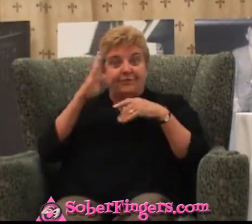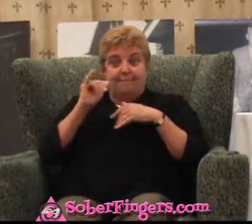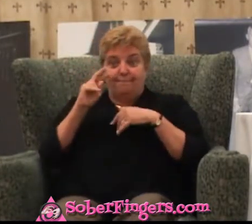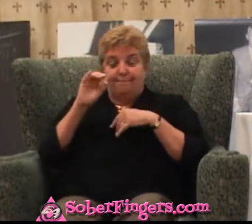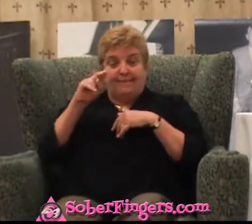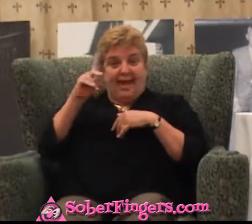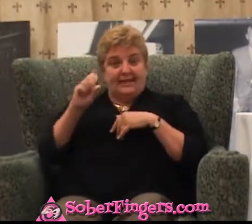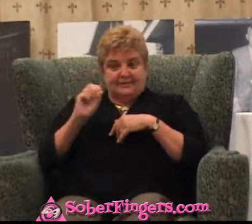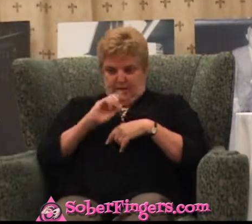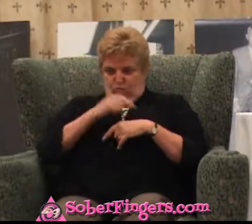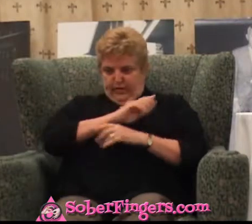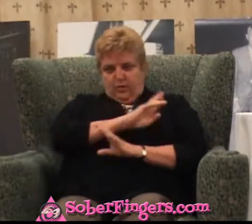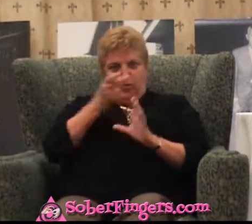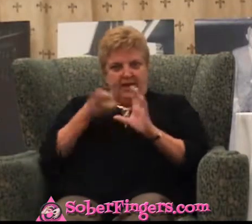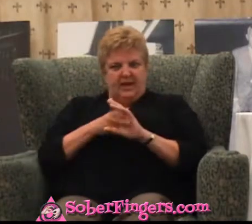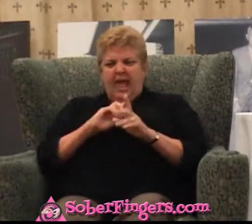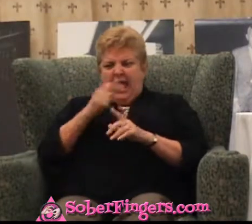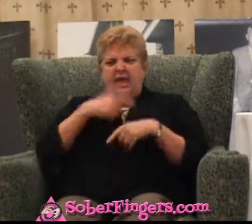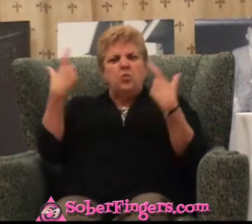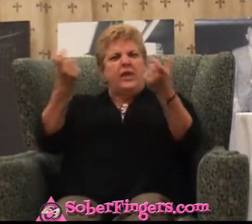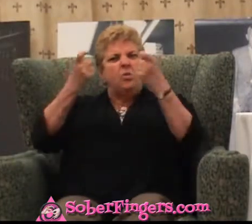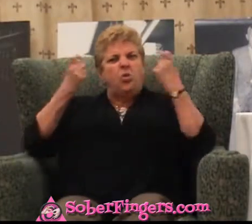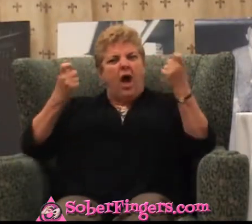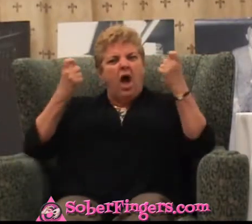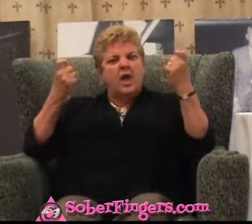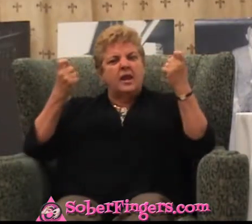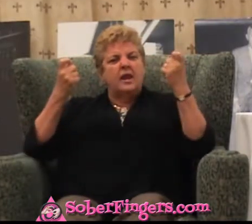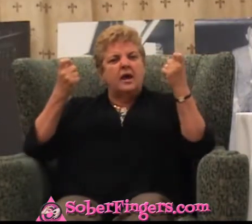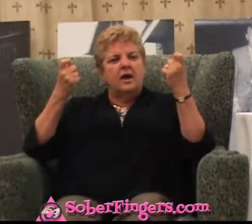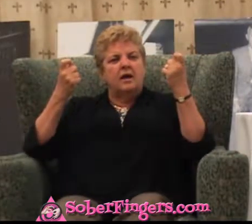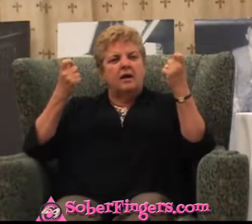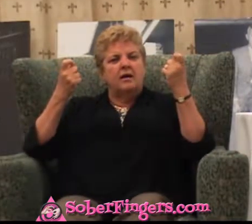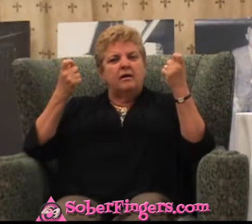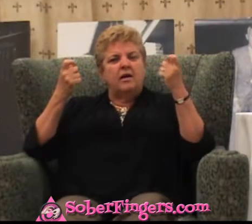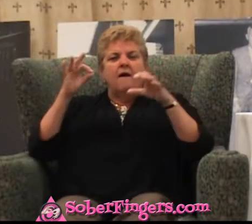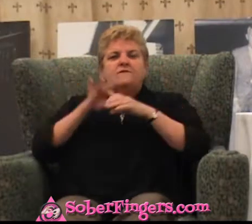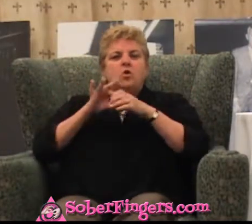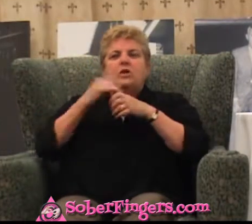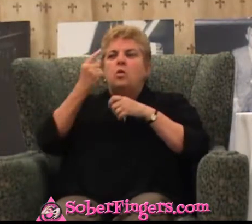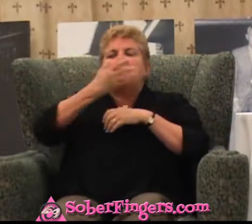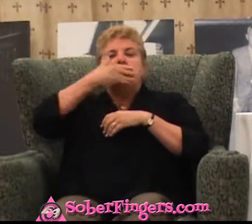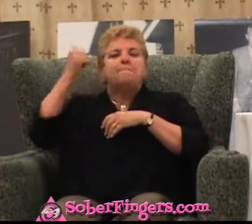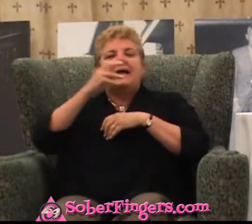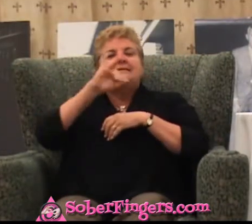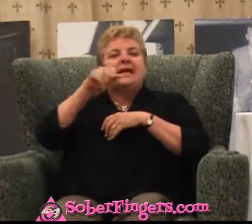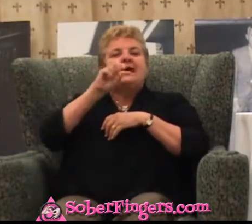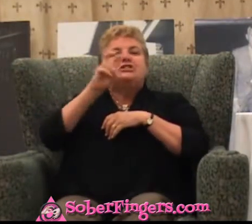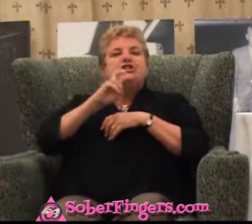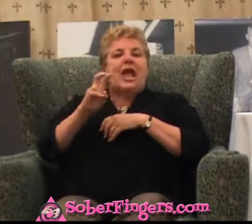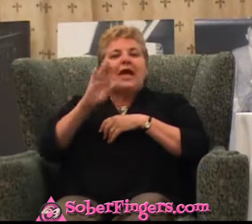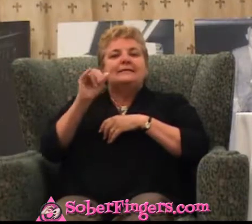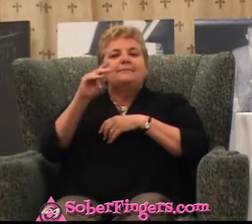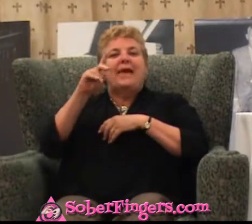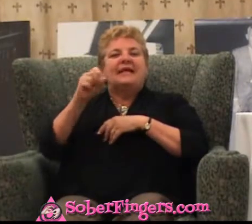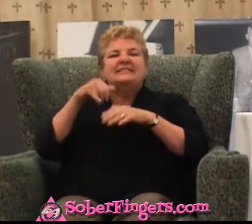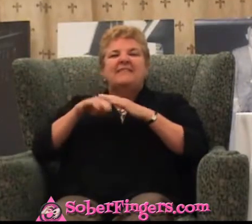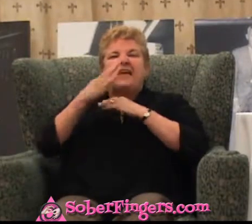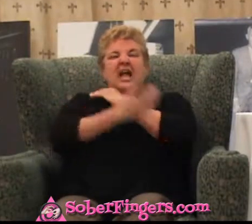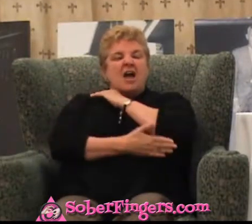battle of the bands and we won sweepstakes. Voted one of the best jazz bands in the nation. I